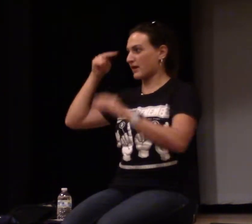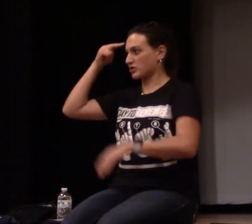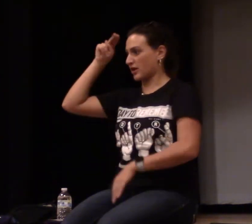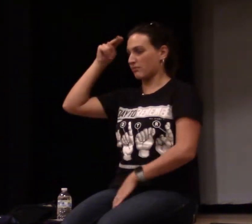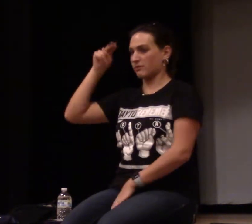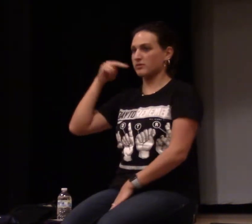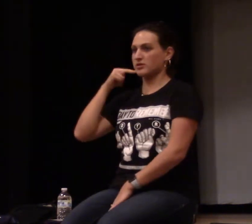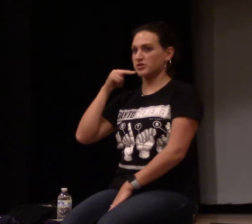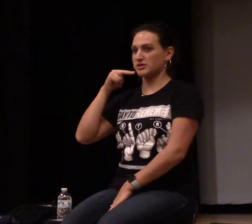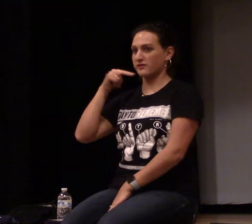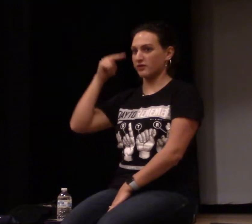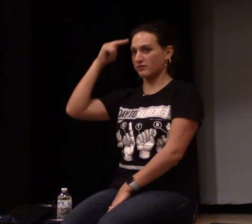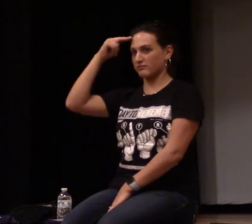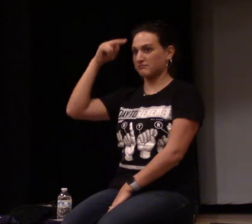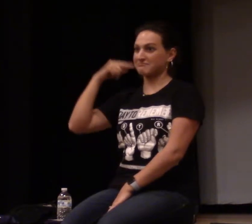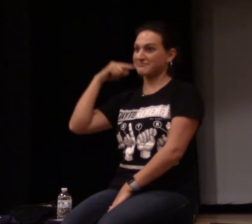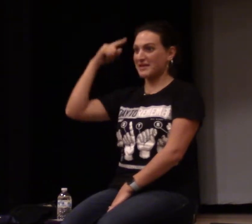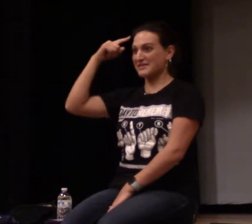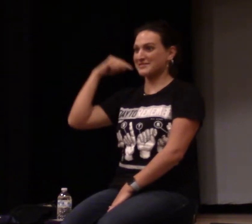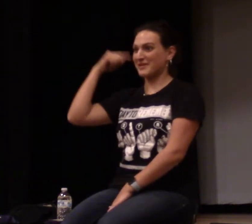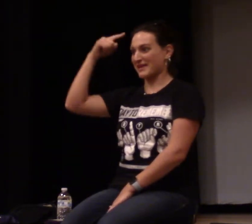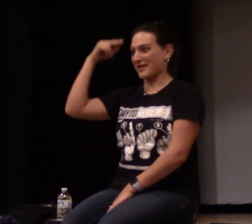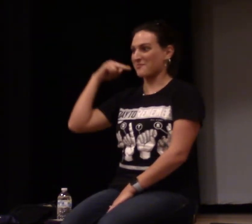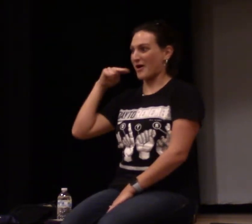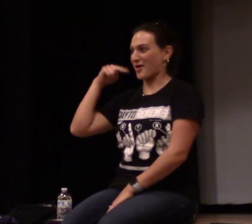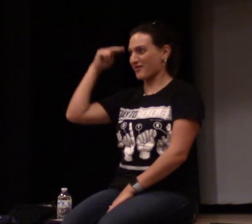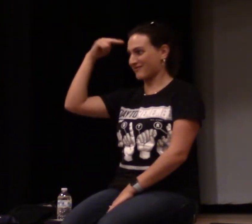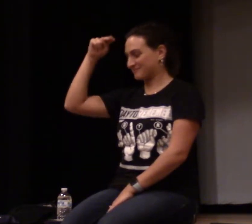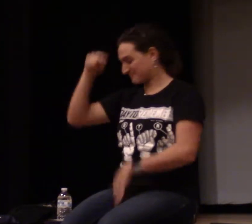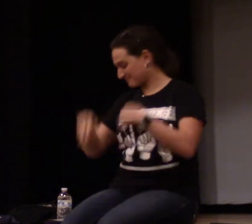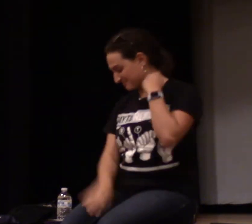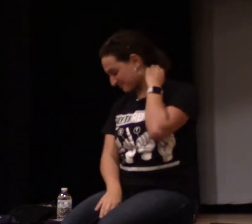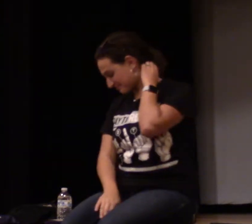shape, just different depending on where.